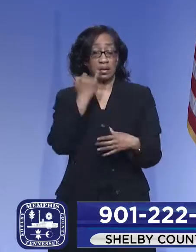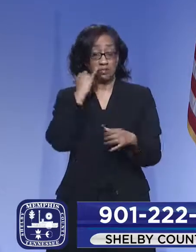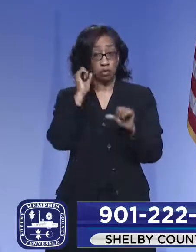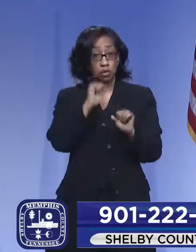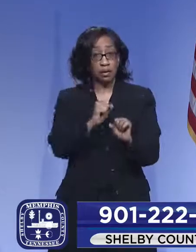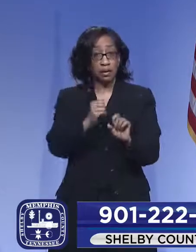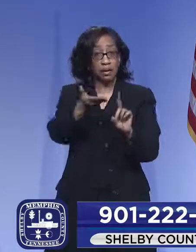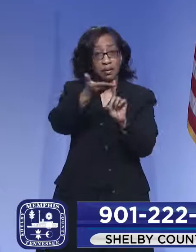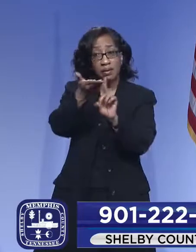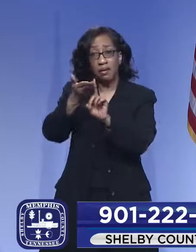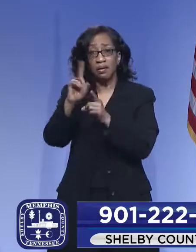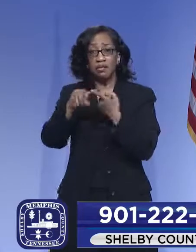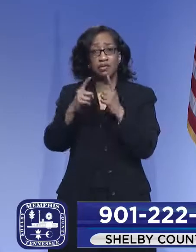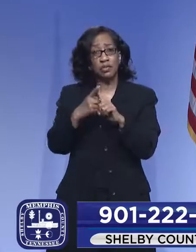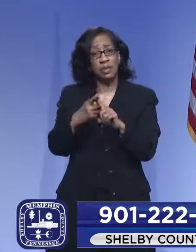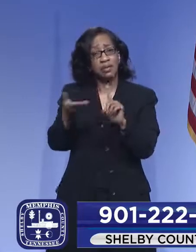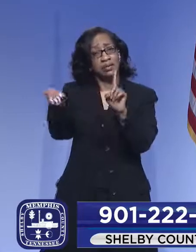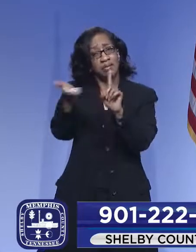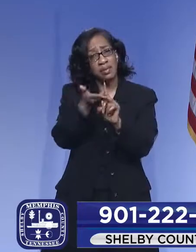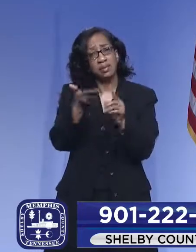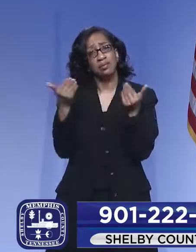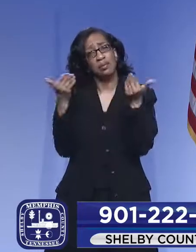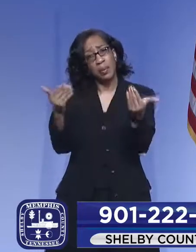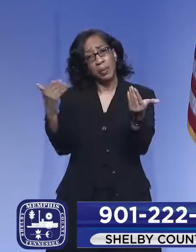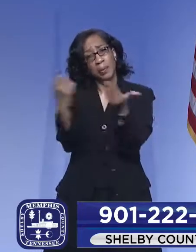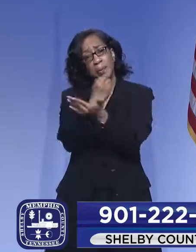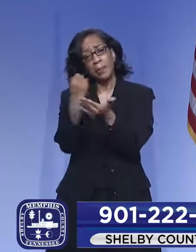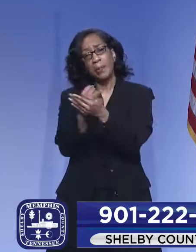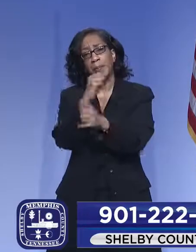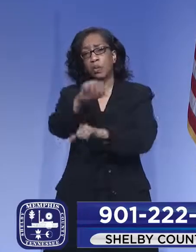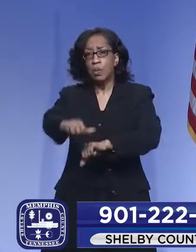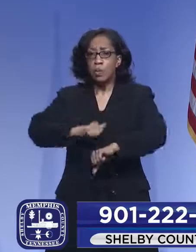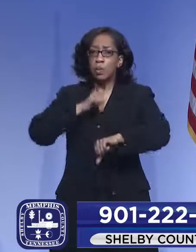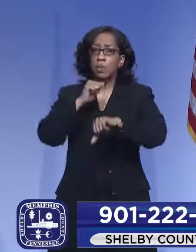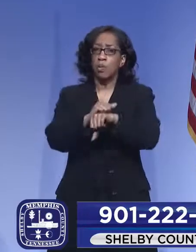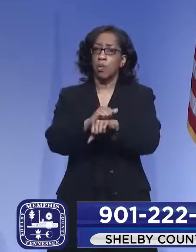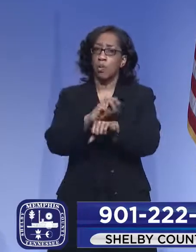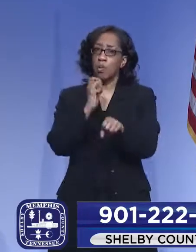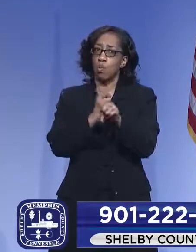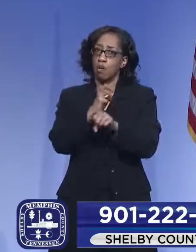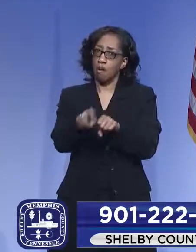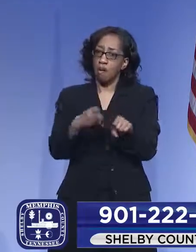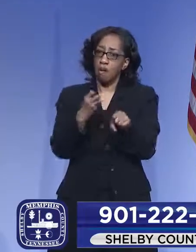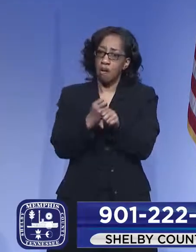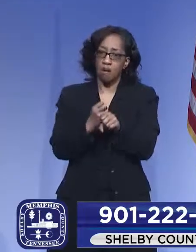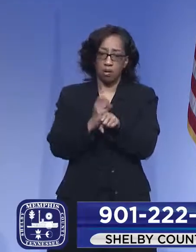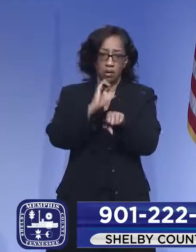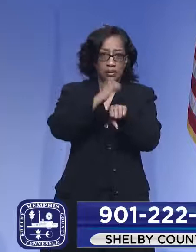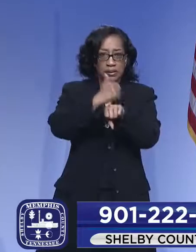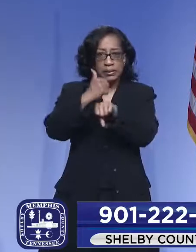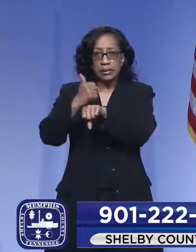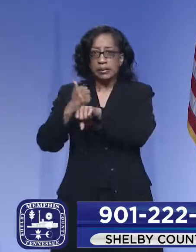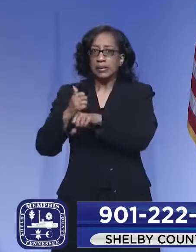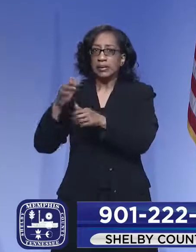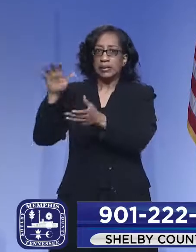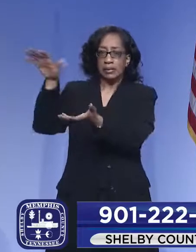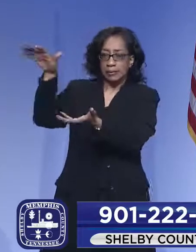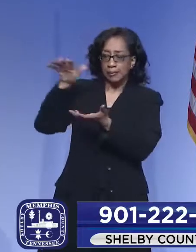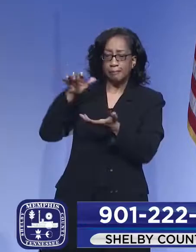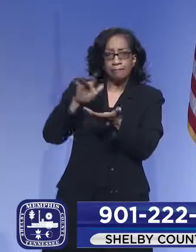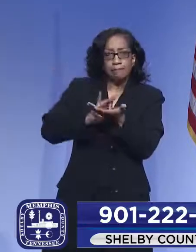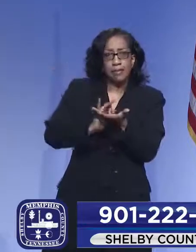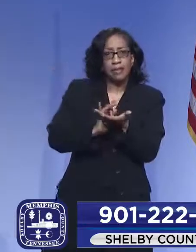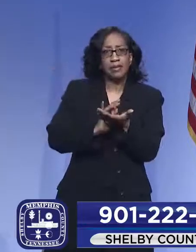get the word out and get people vaccinated. Take advantage of the appointments. We are working very hard to get as much vaccine here as fast as we can,